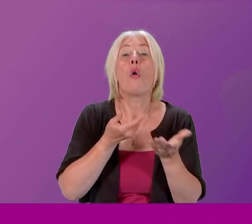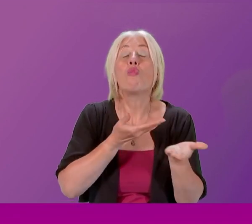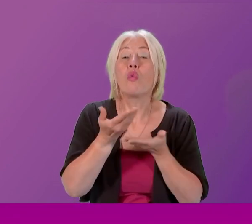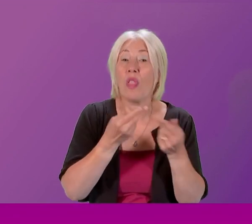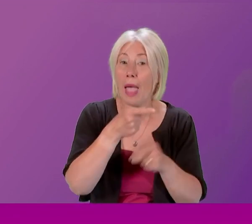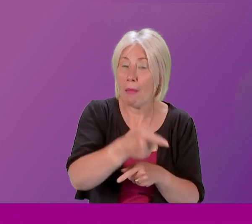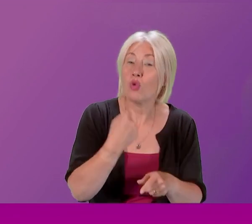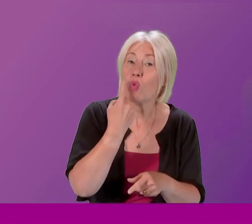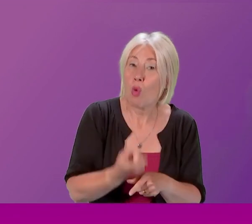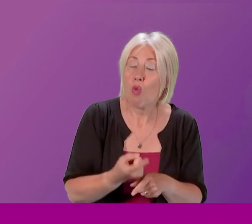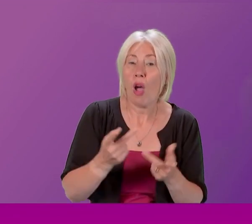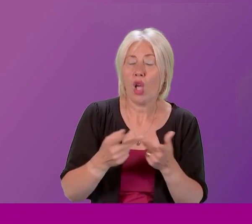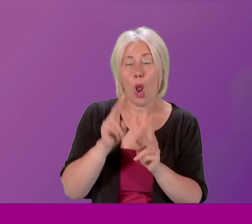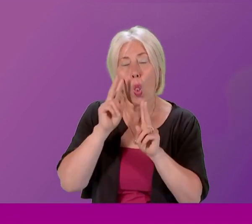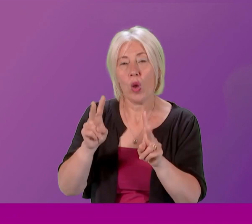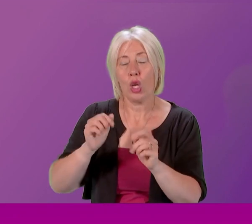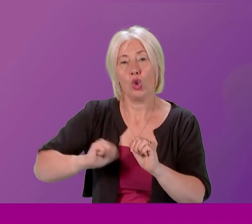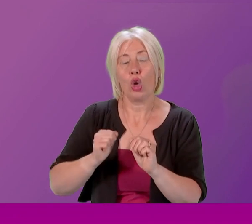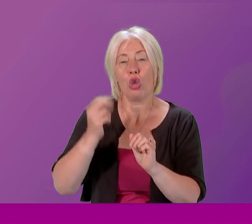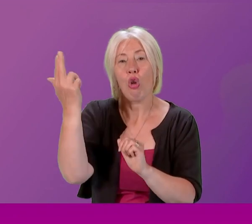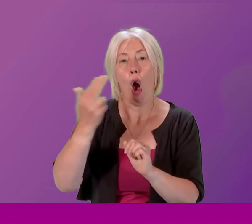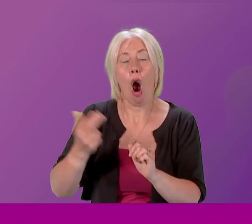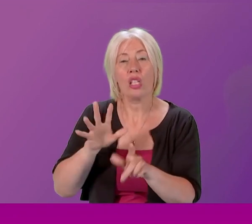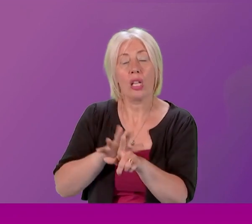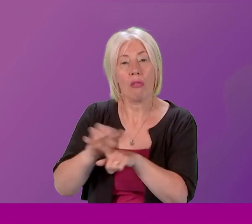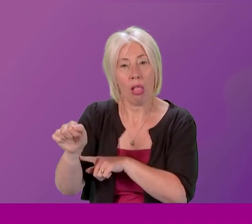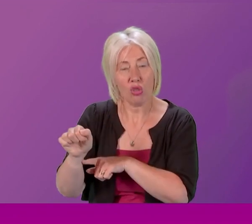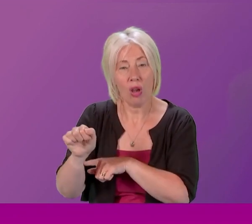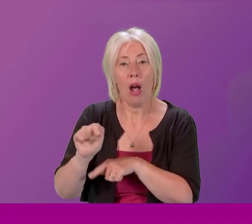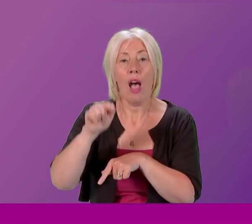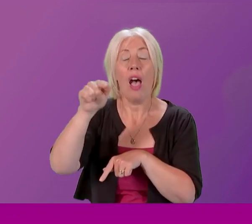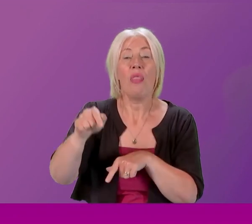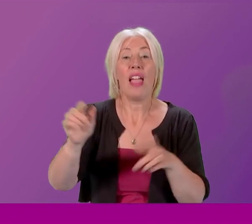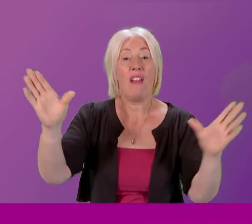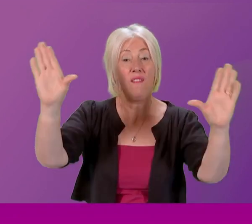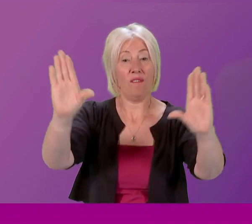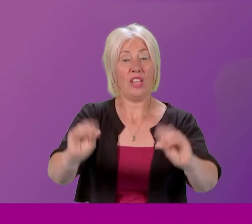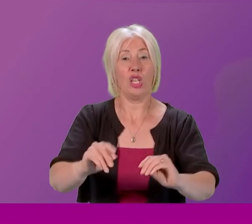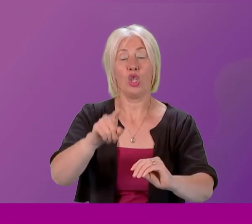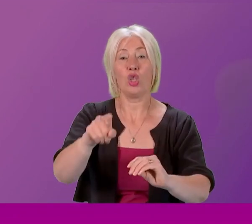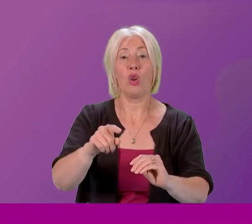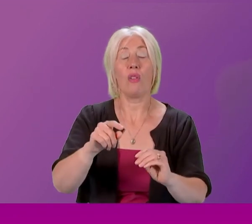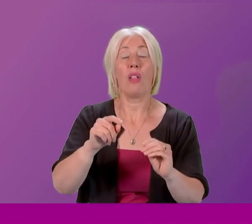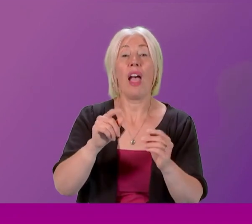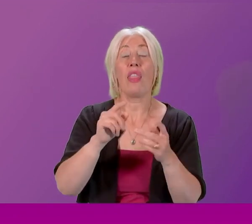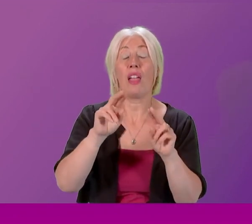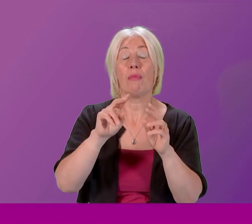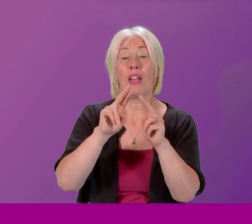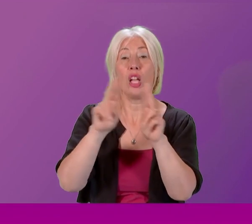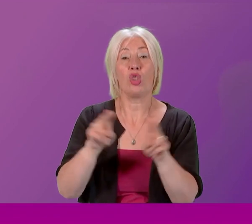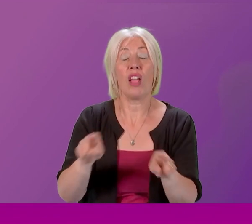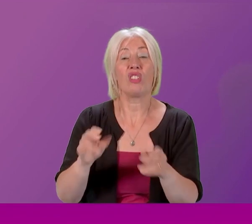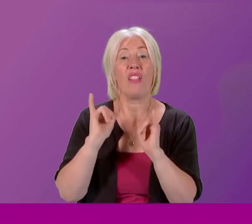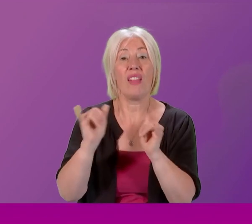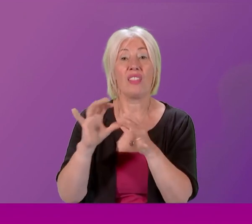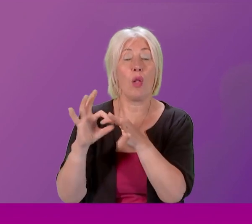and culture, amongst other events. And finally, closing the Festival of Politics partnership with the Edinburgh International